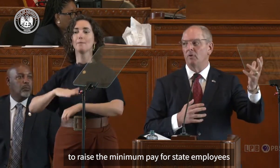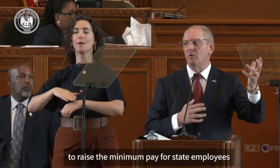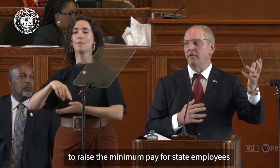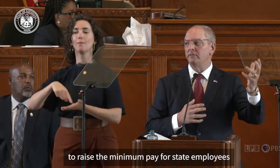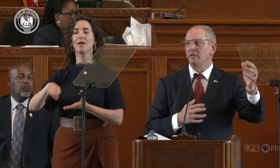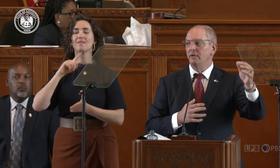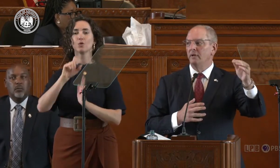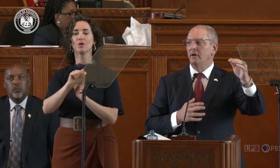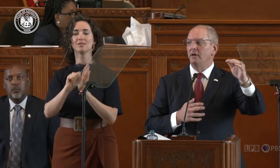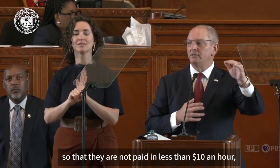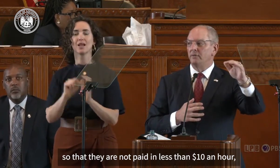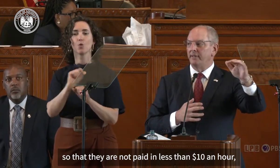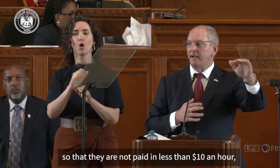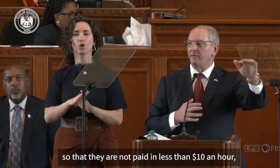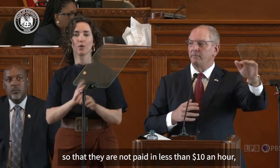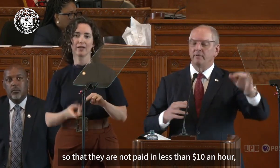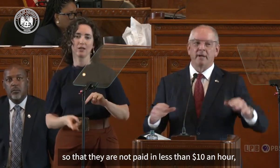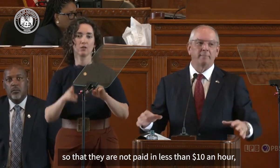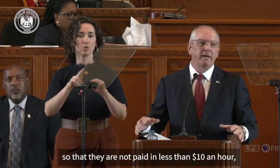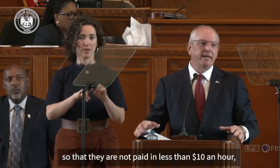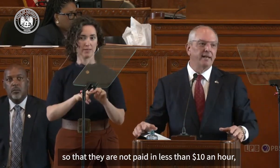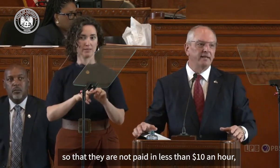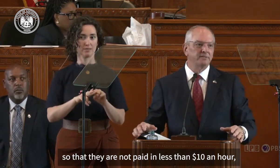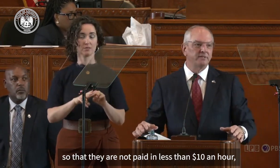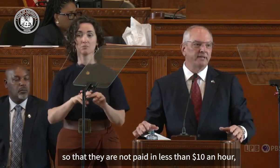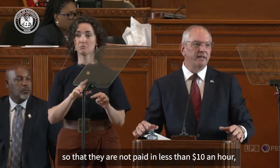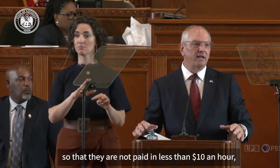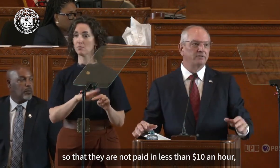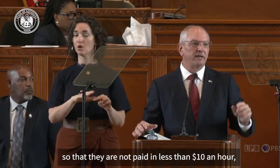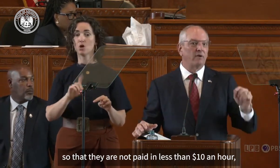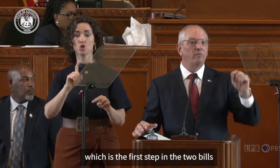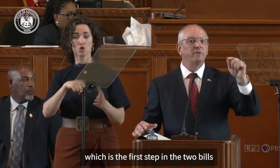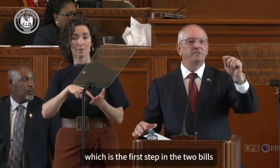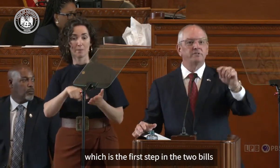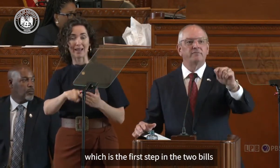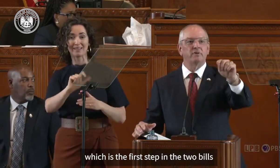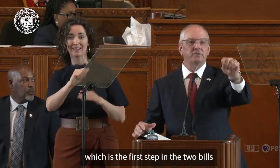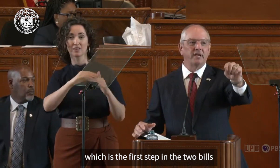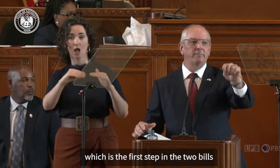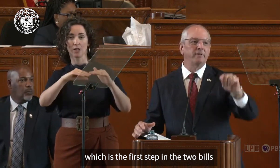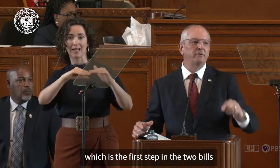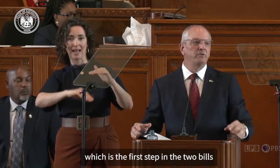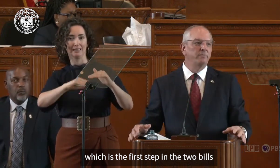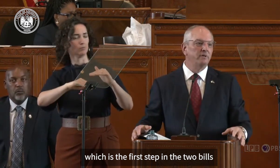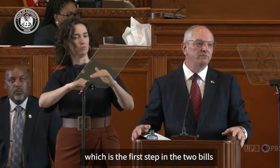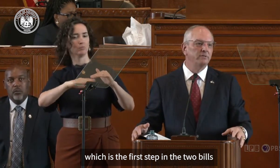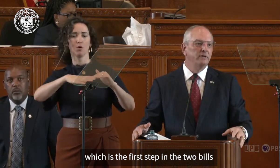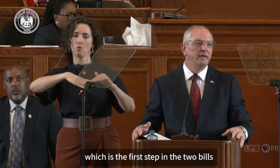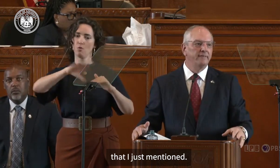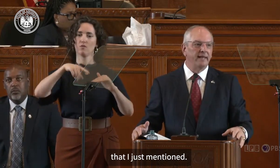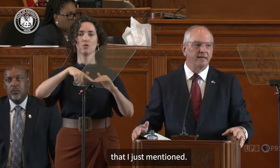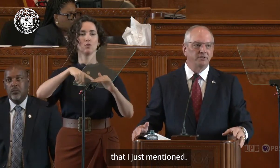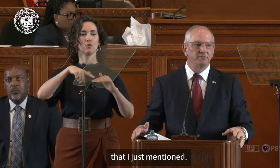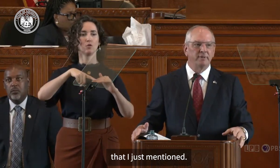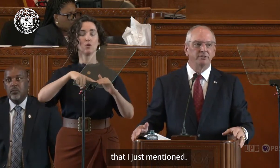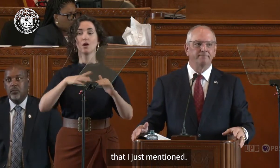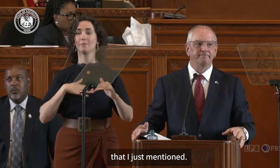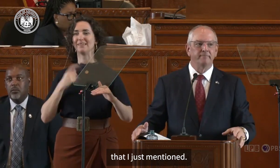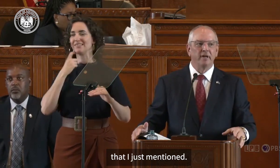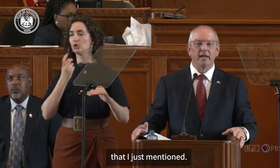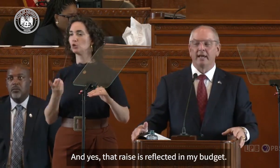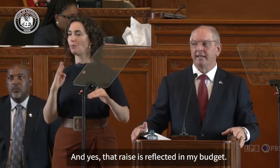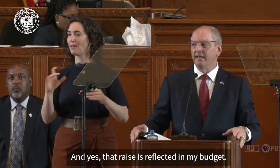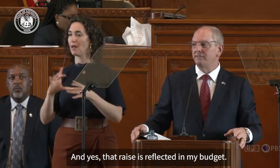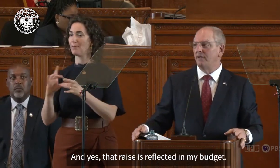state employees so that they're not paid any less than $10 an hour, which is the first step in the two bills that I just